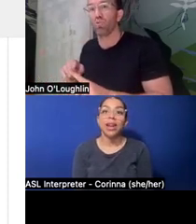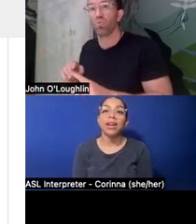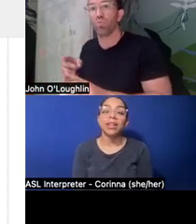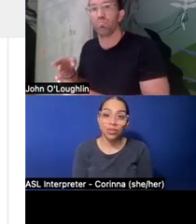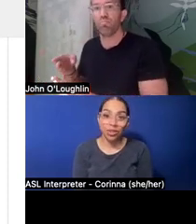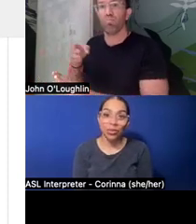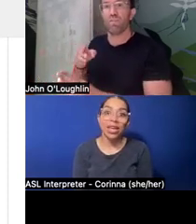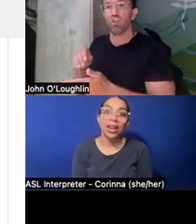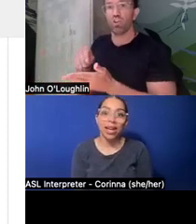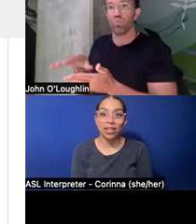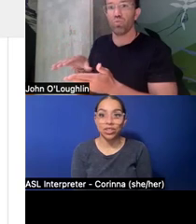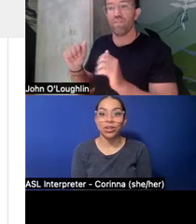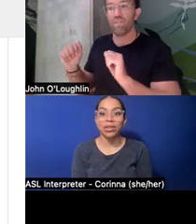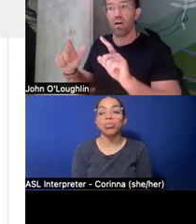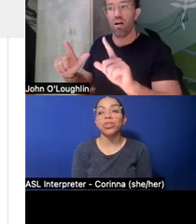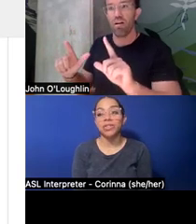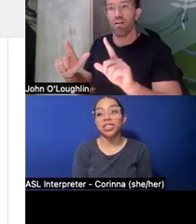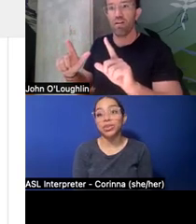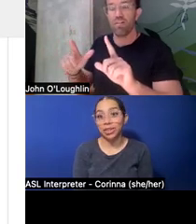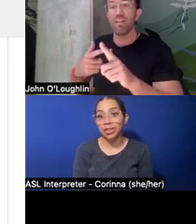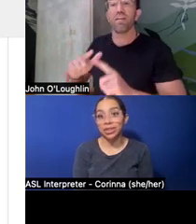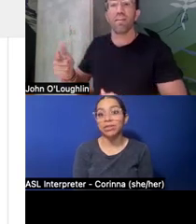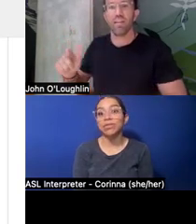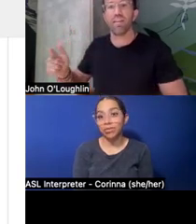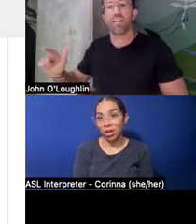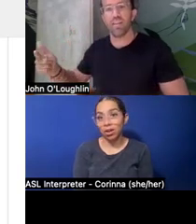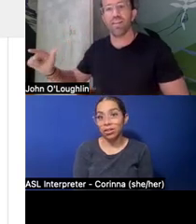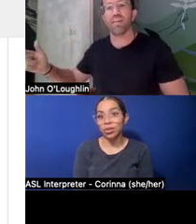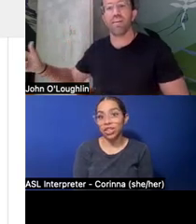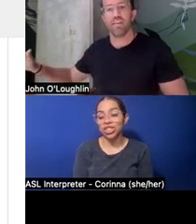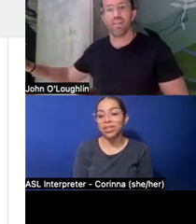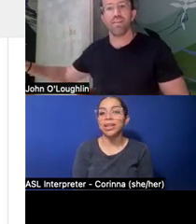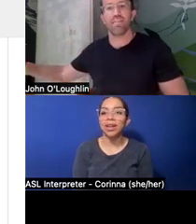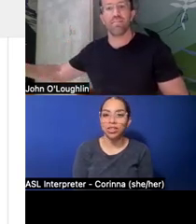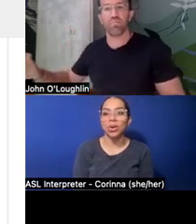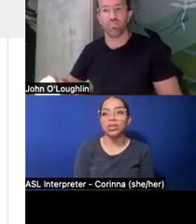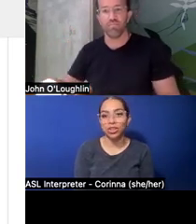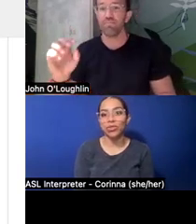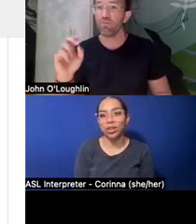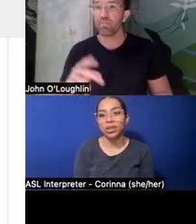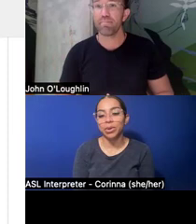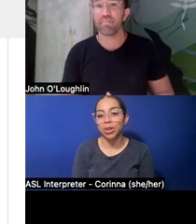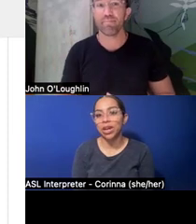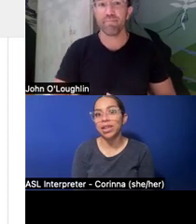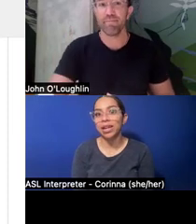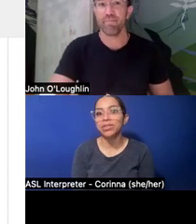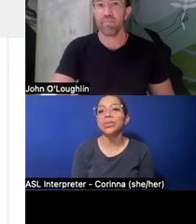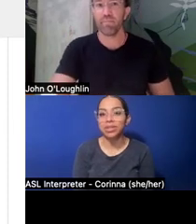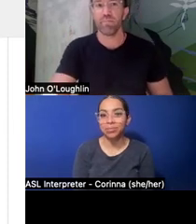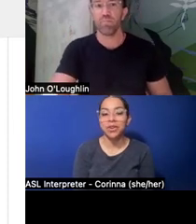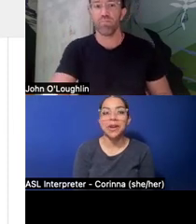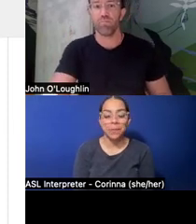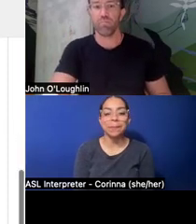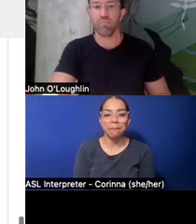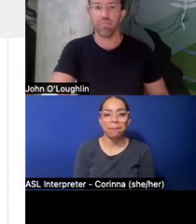So that next student would then answer that previous student's vlog, the questions, and so on and so forth. They would go down the line of